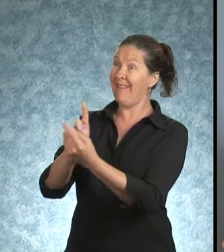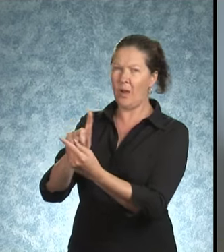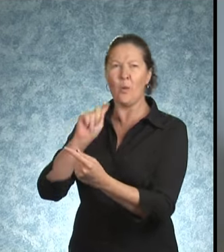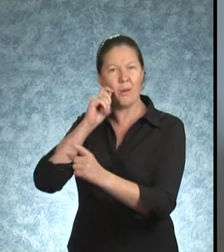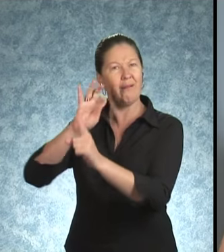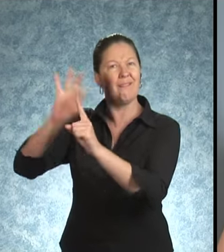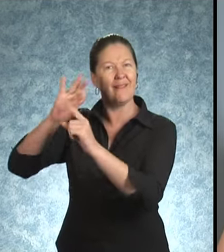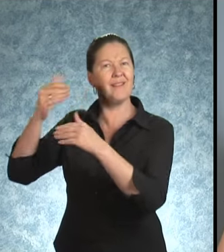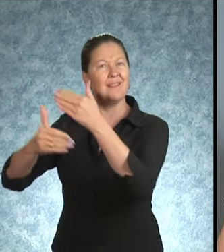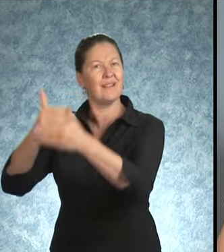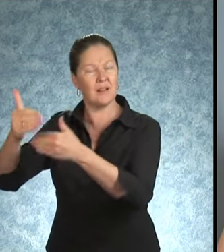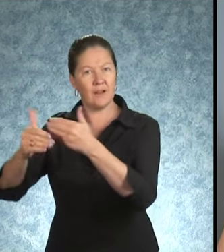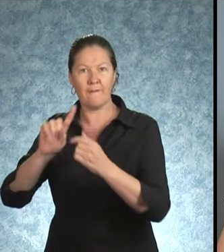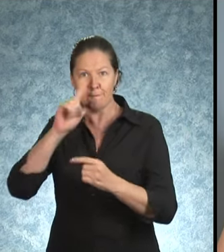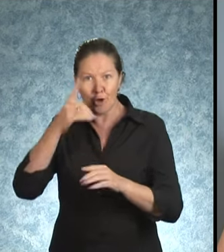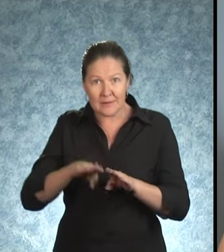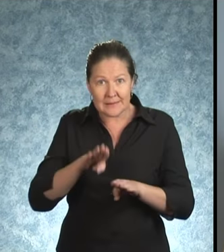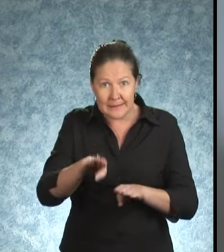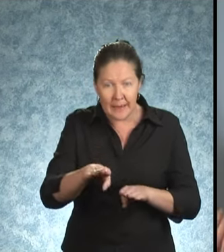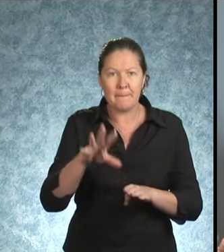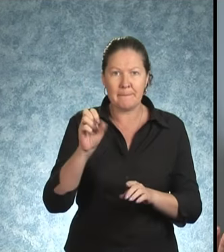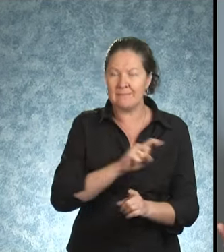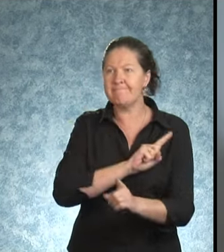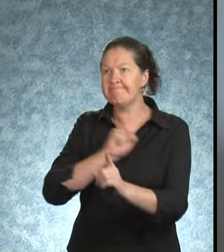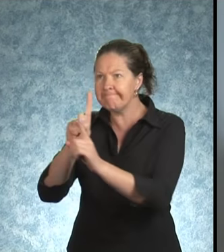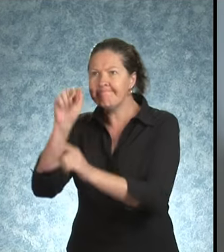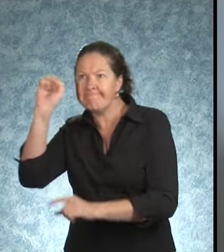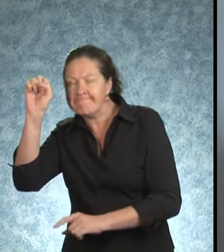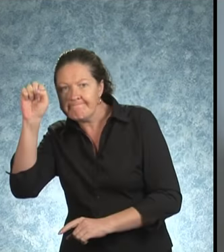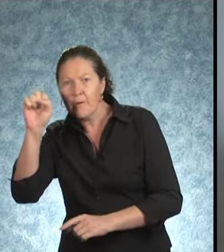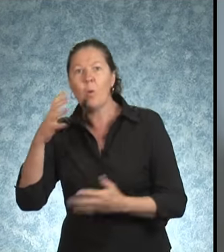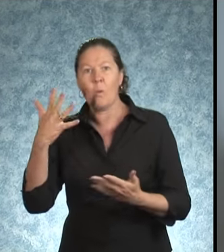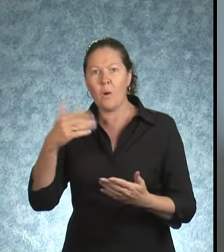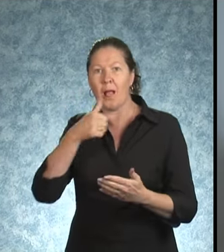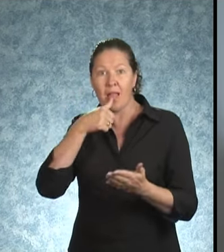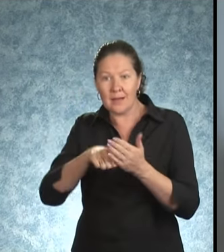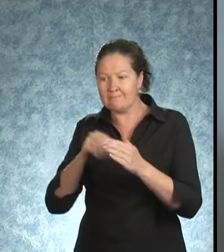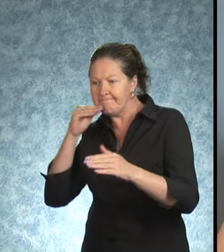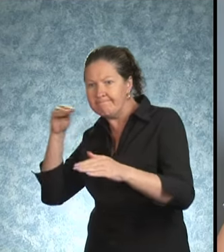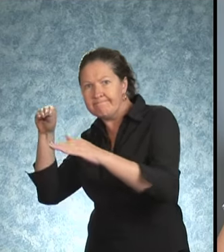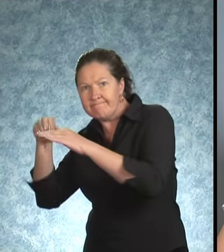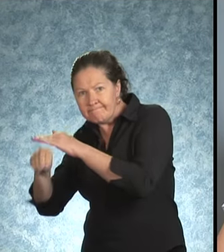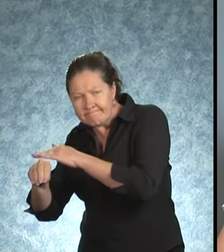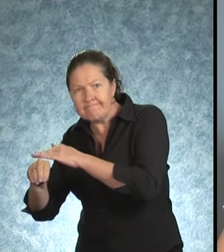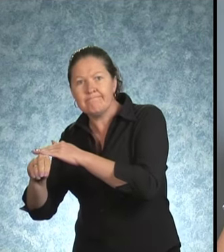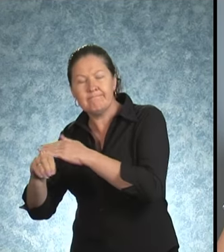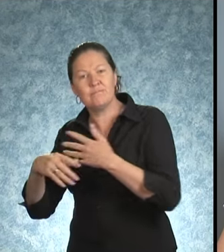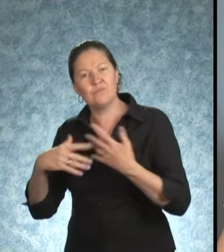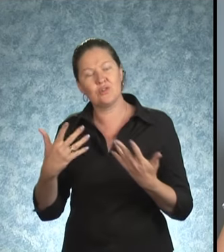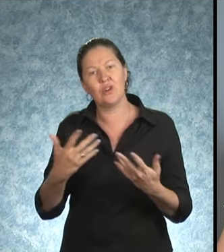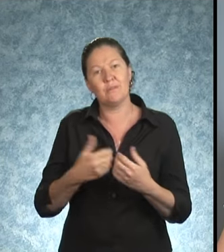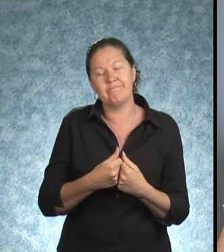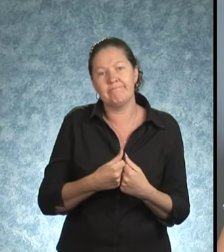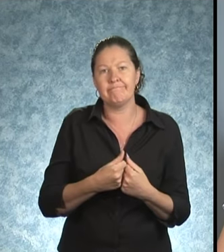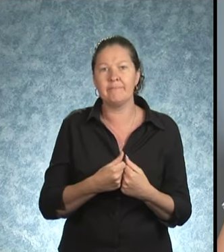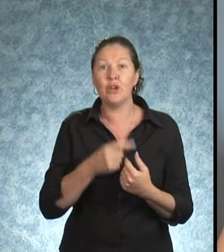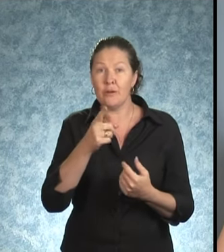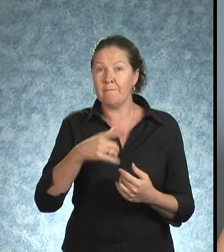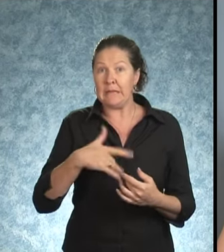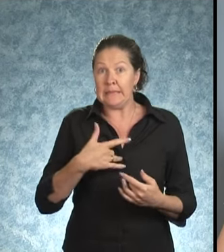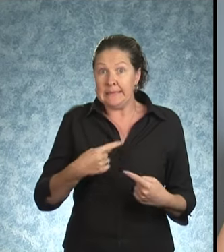better. So the initial step is to actually go and knock on that door or put in that note in that letterbox. So if you are feeling